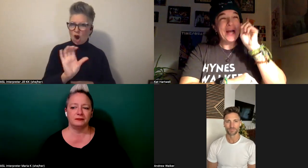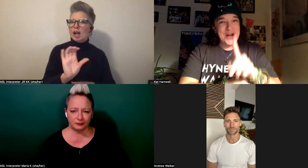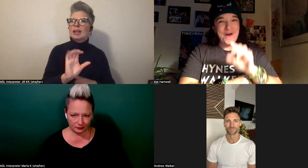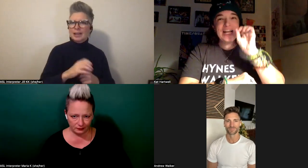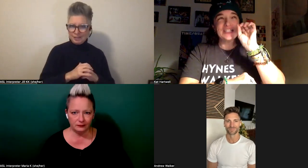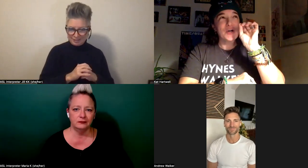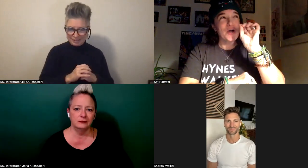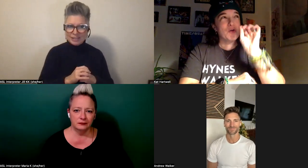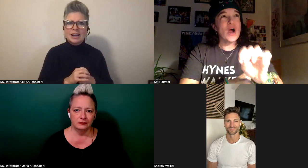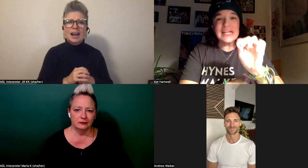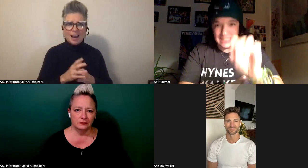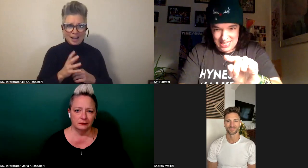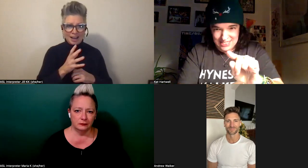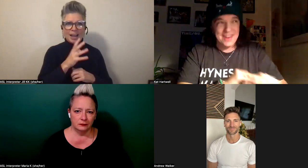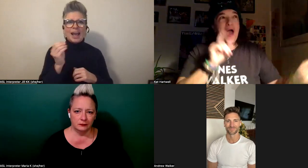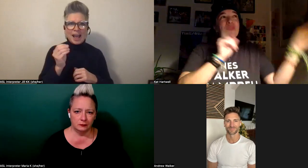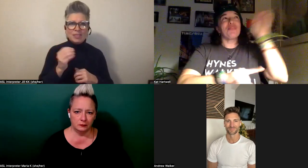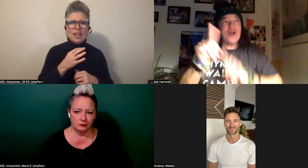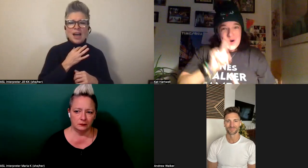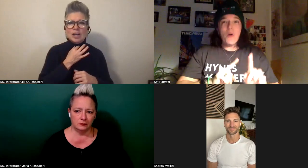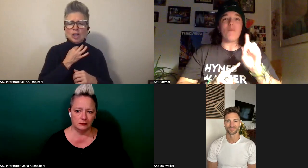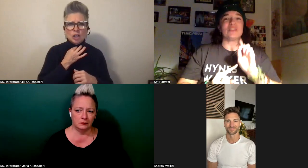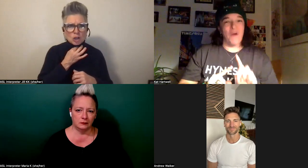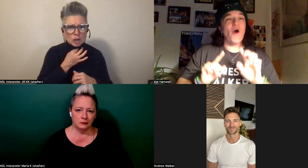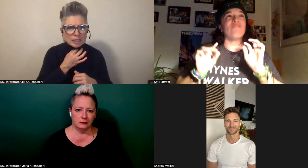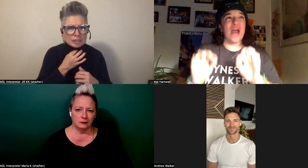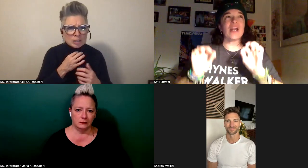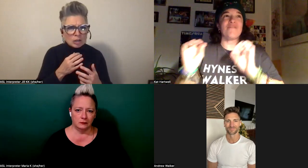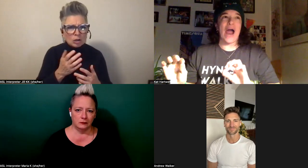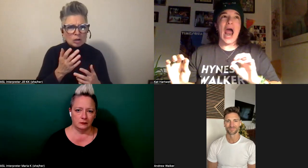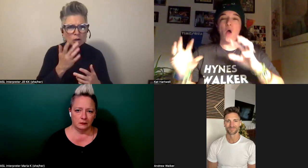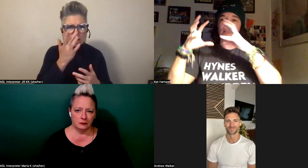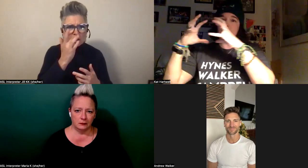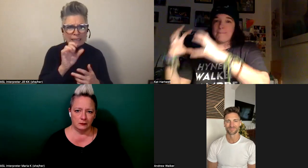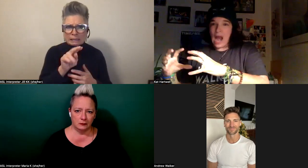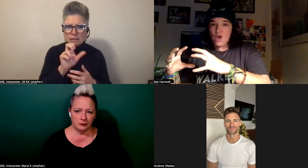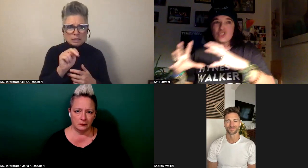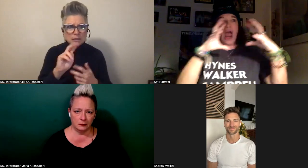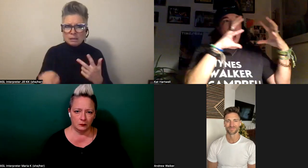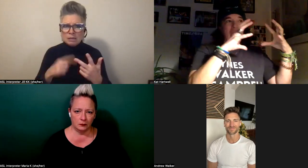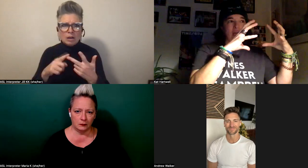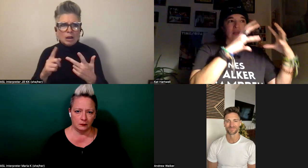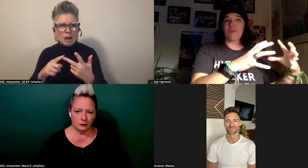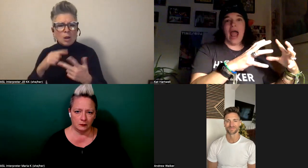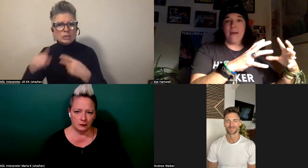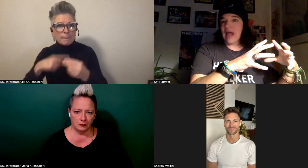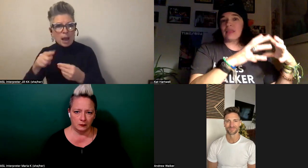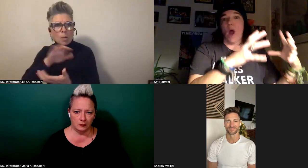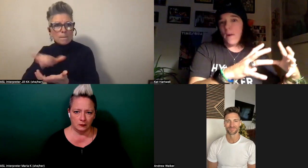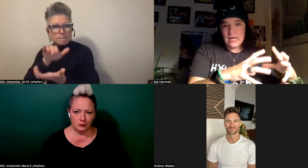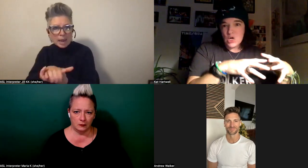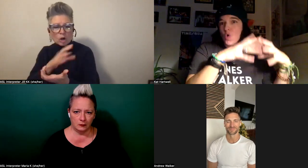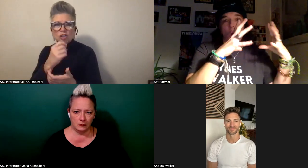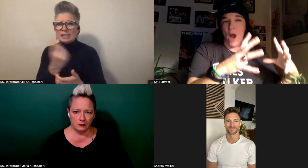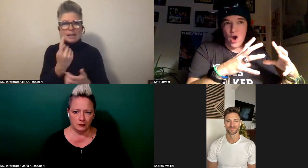for Korean season. The third one was for Better about like marriage, and something happened at